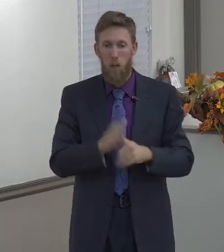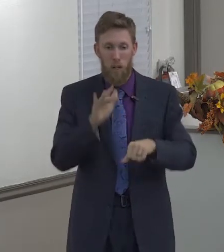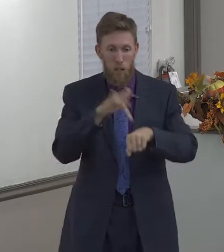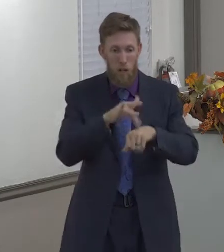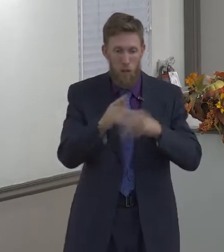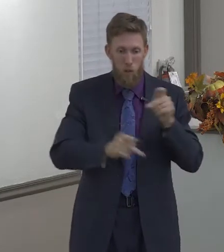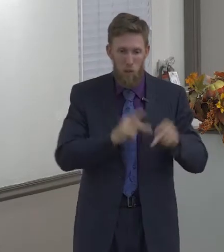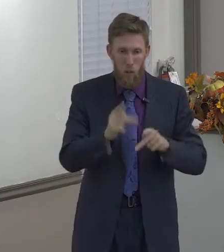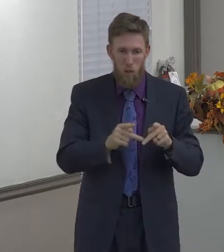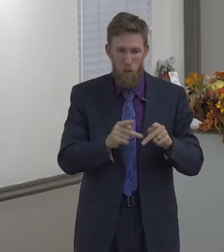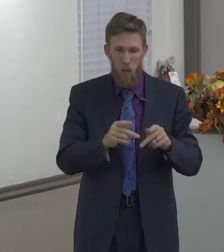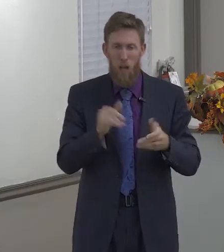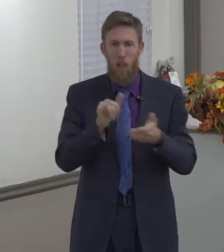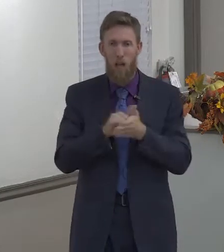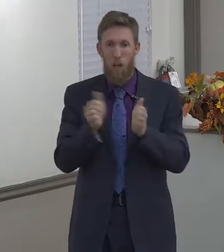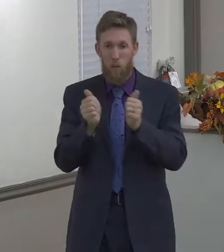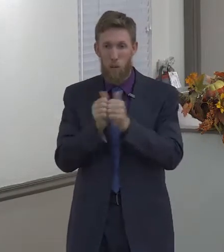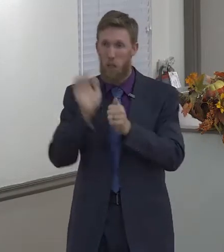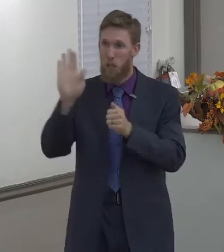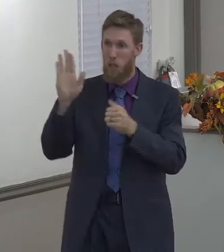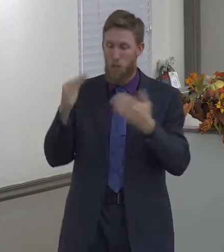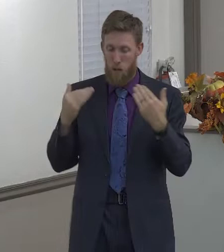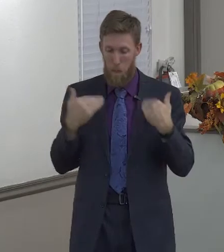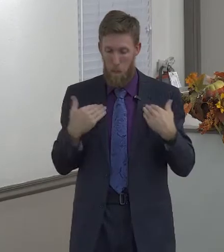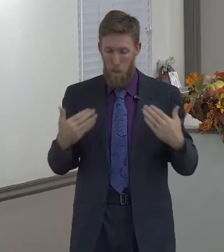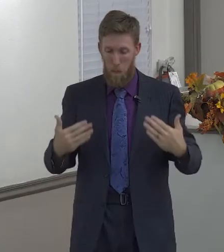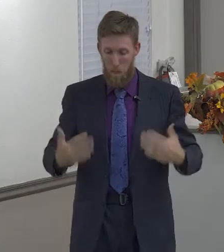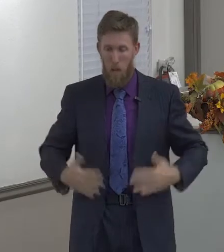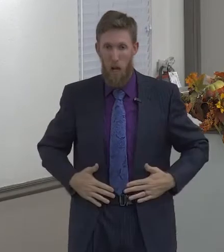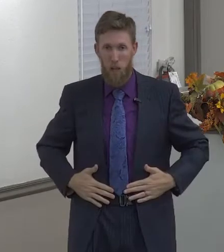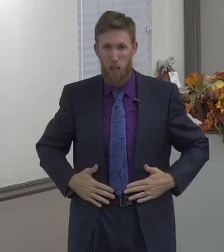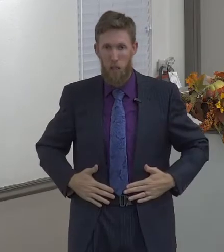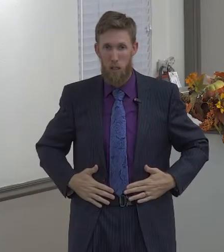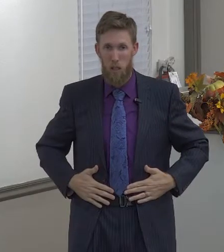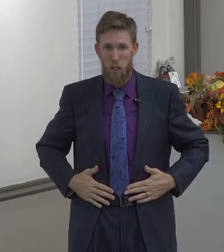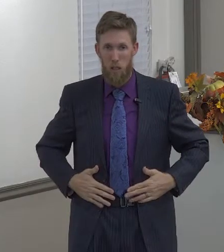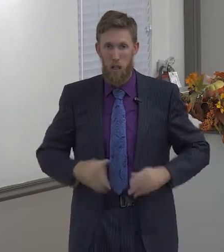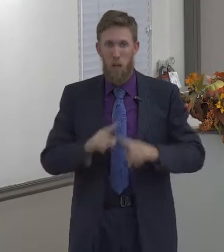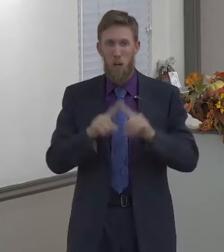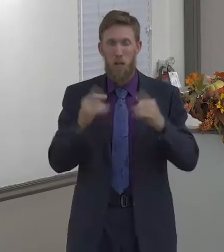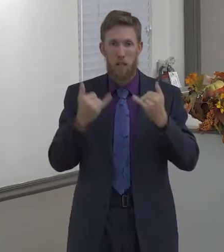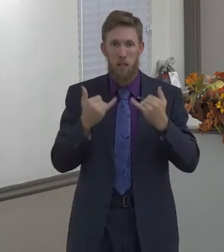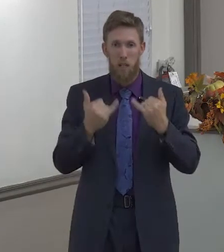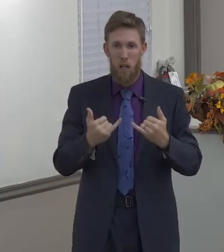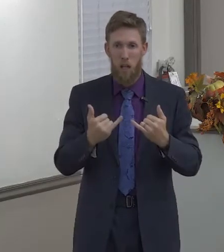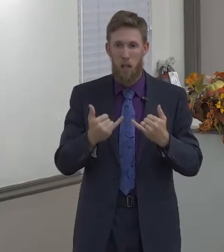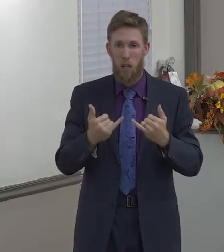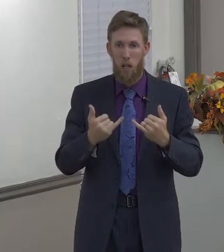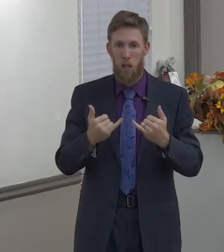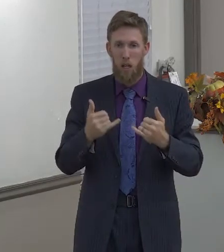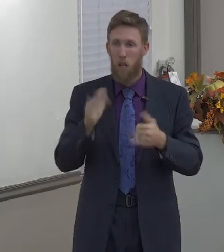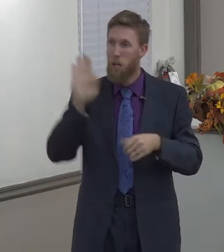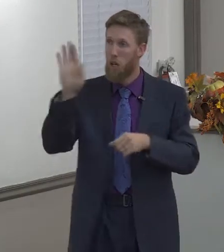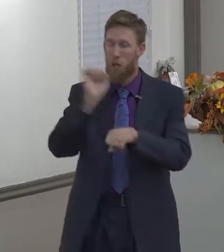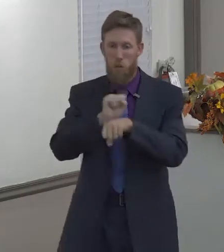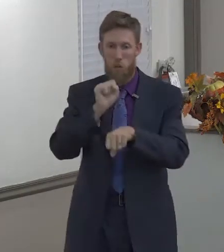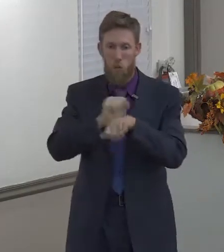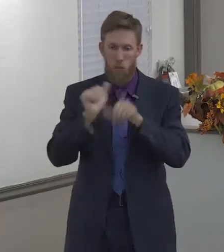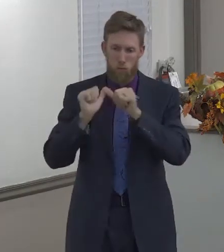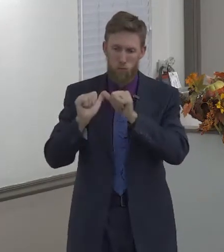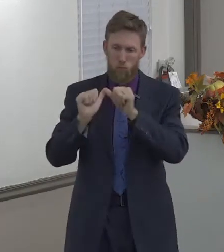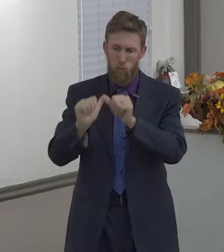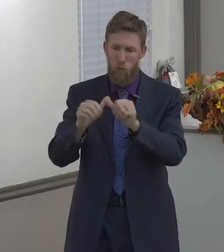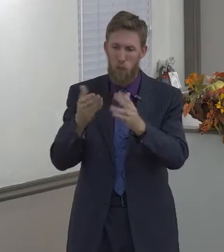spiritual body, through you and I. We have been brought together to perform a task or set of tasks. We have